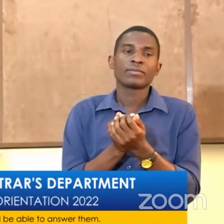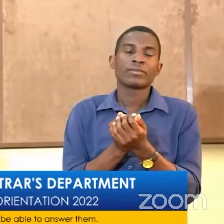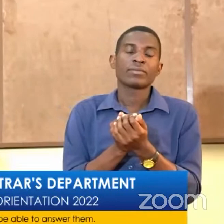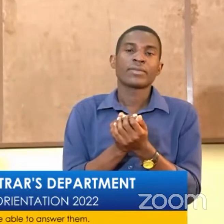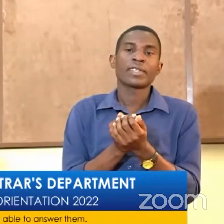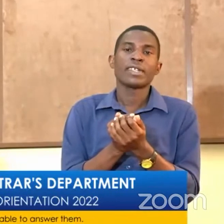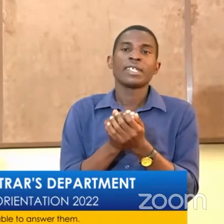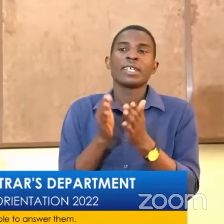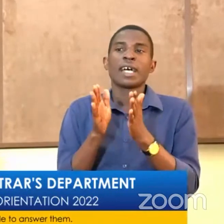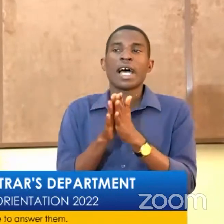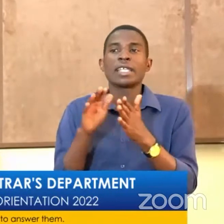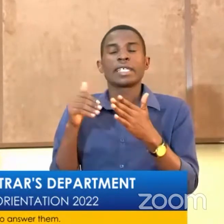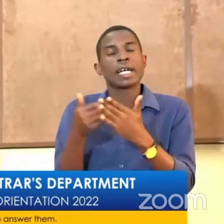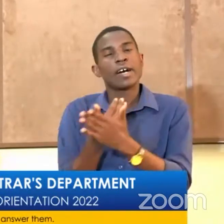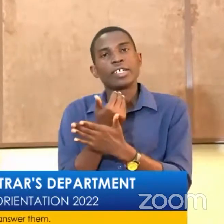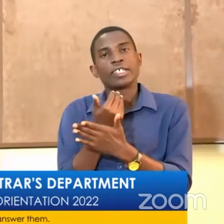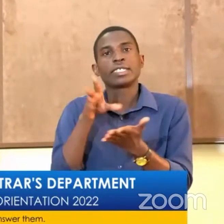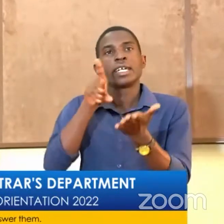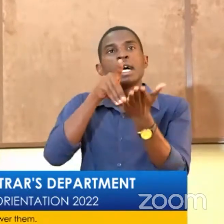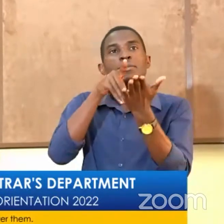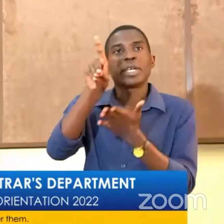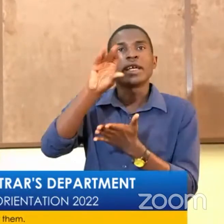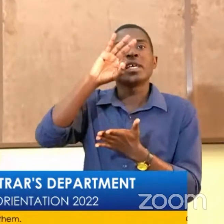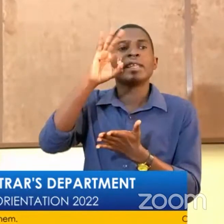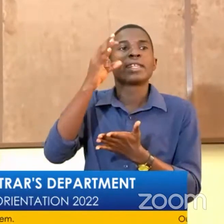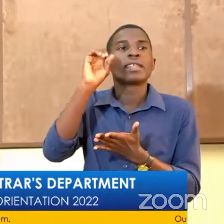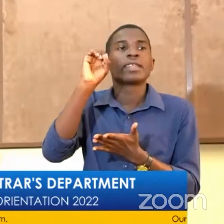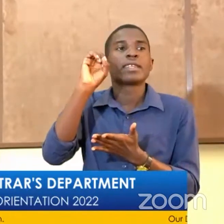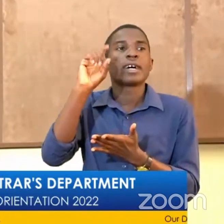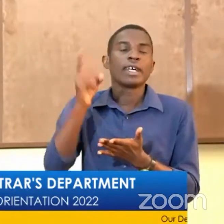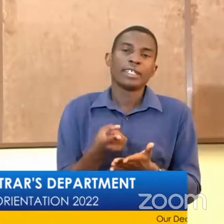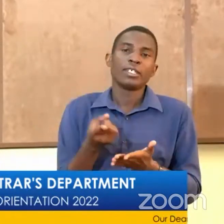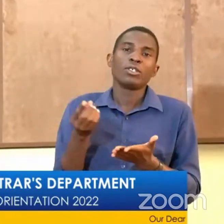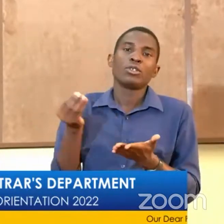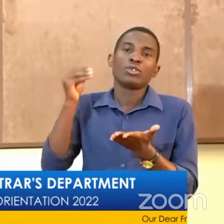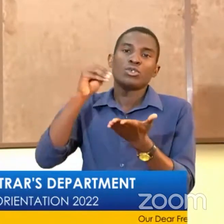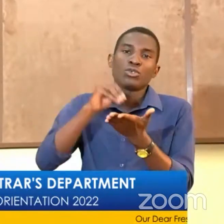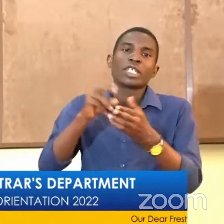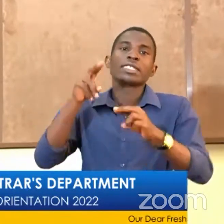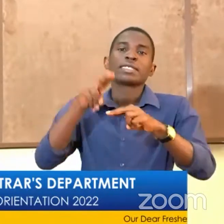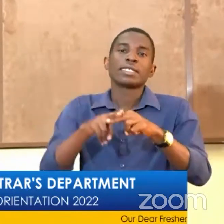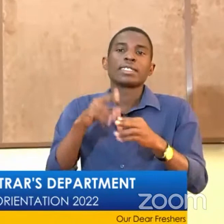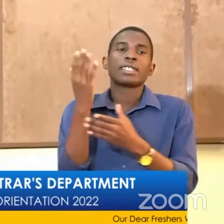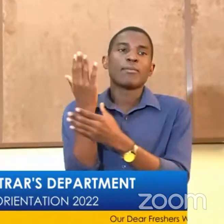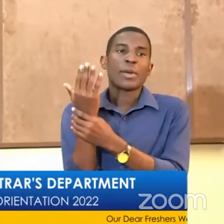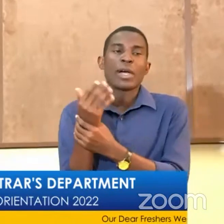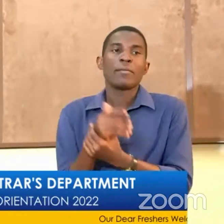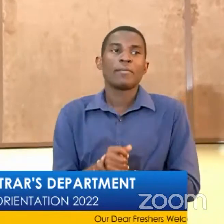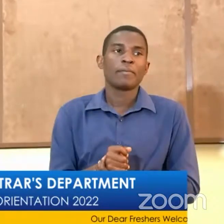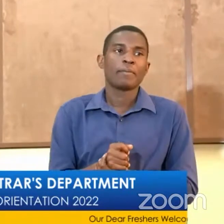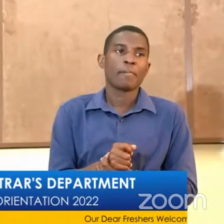And currently, you pay 30,000 to receipt that paper.